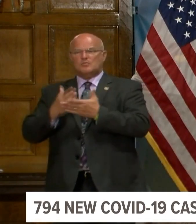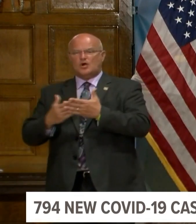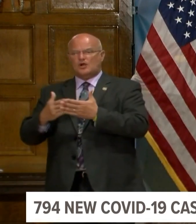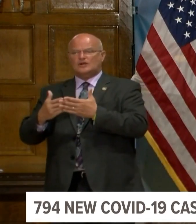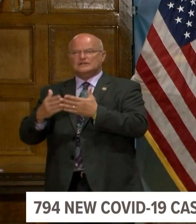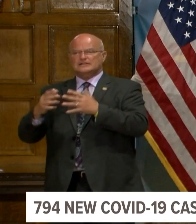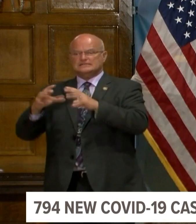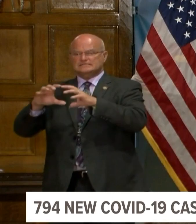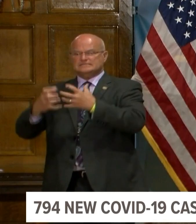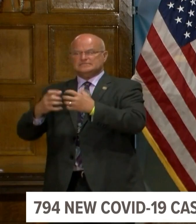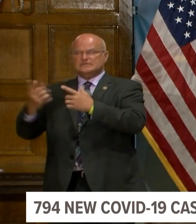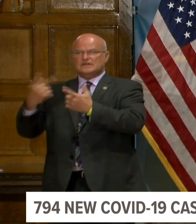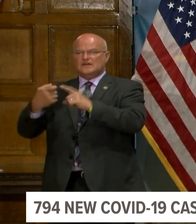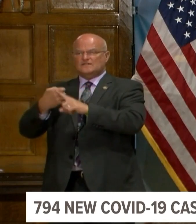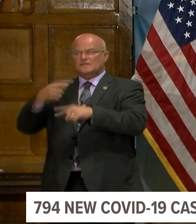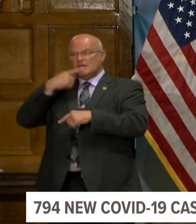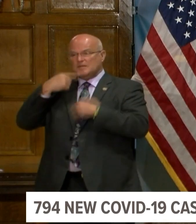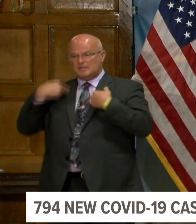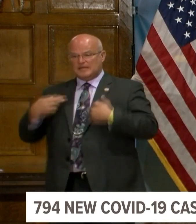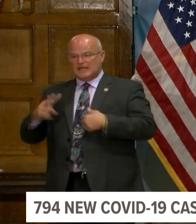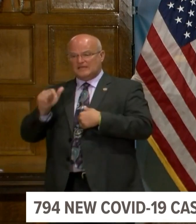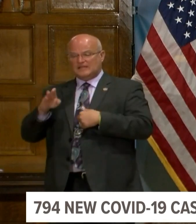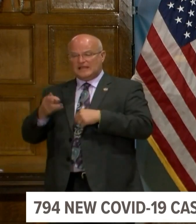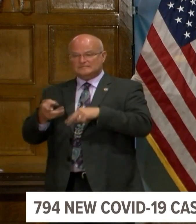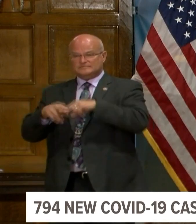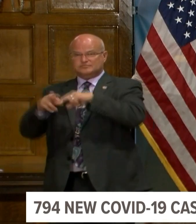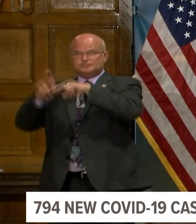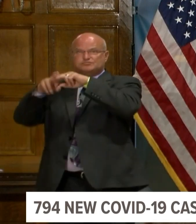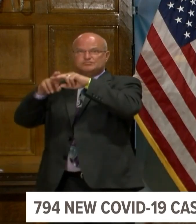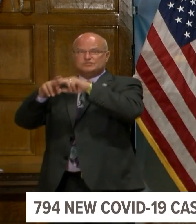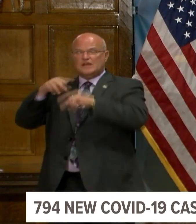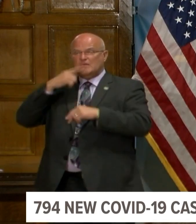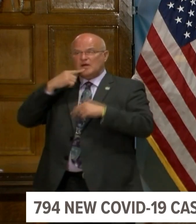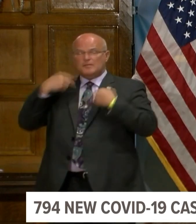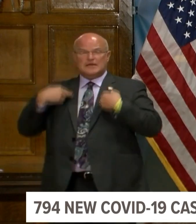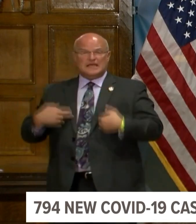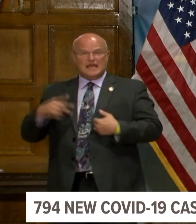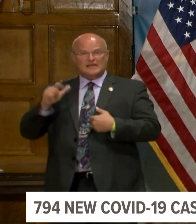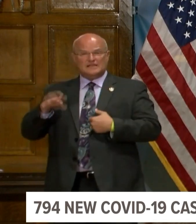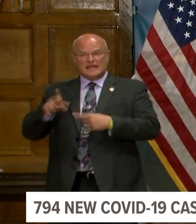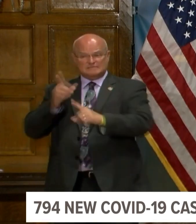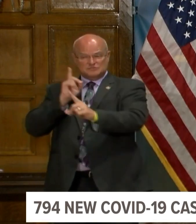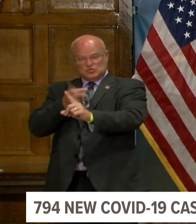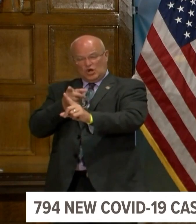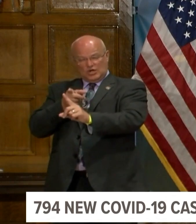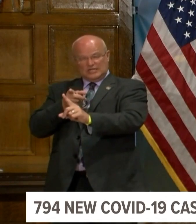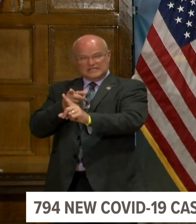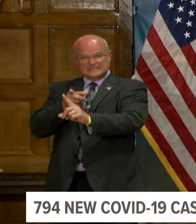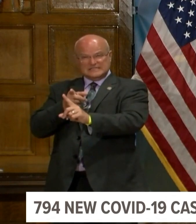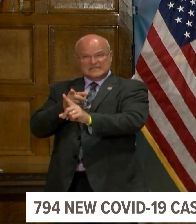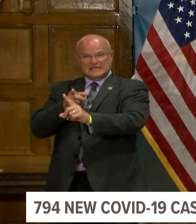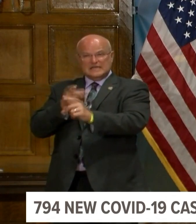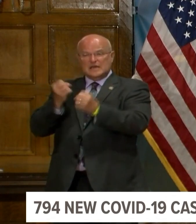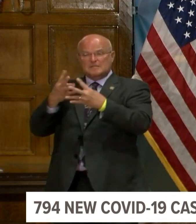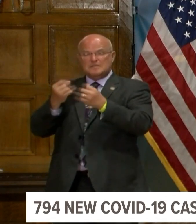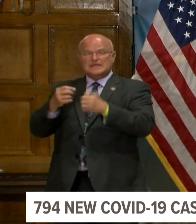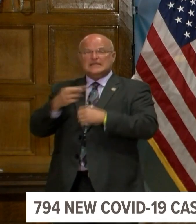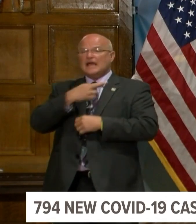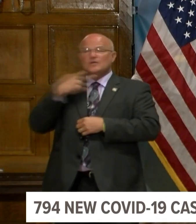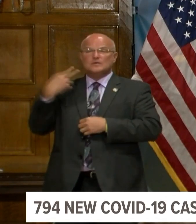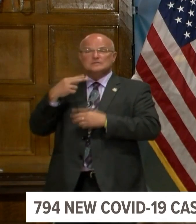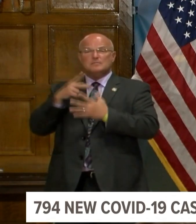of the equation, those that are coming from the public health lab, and the public health lab targets many